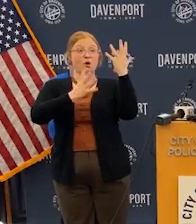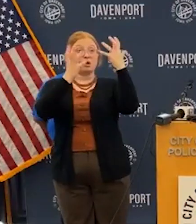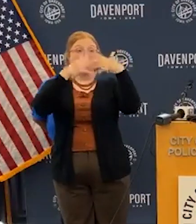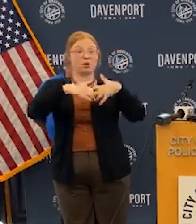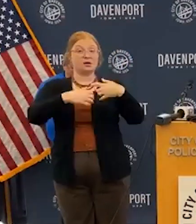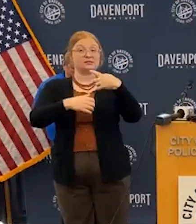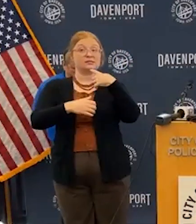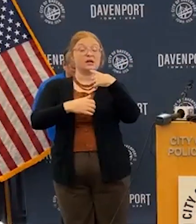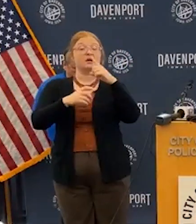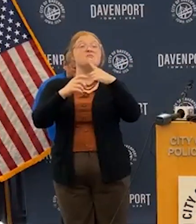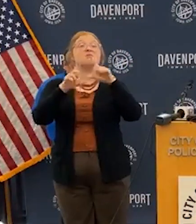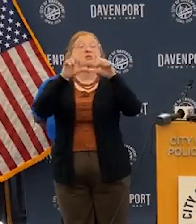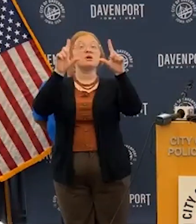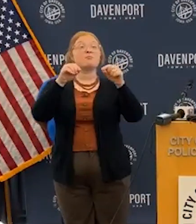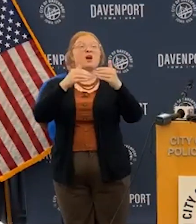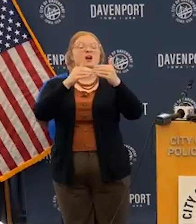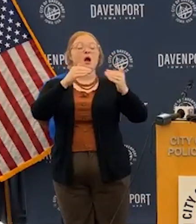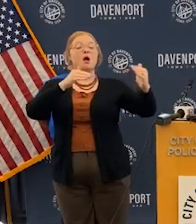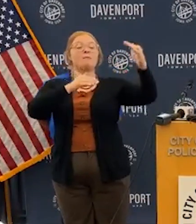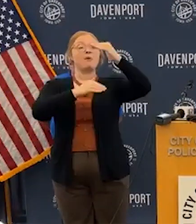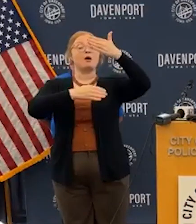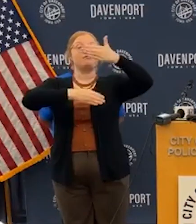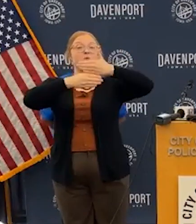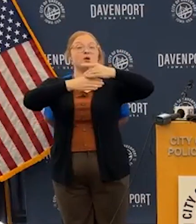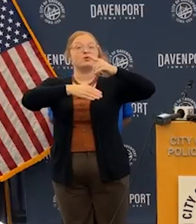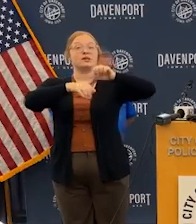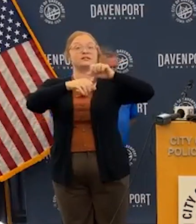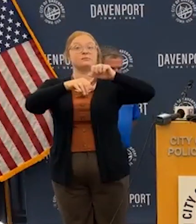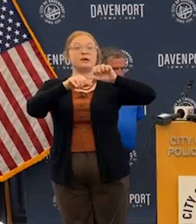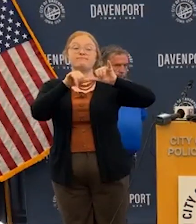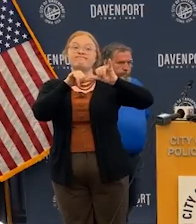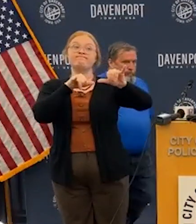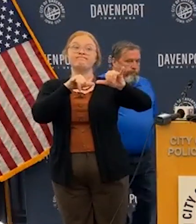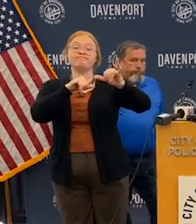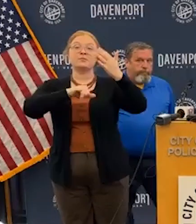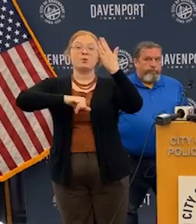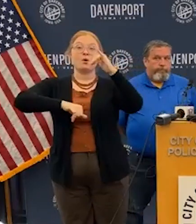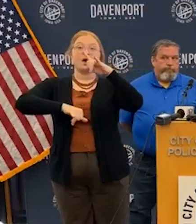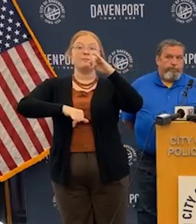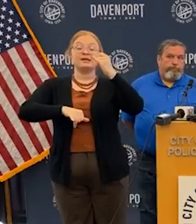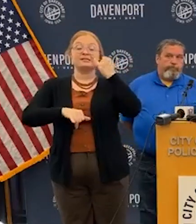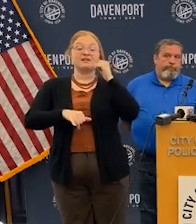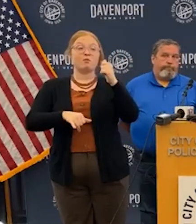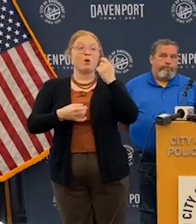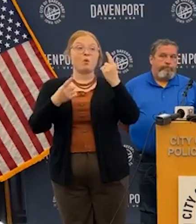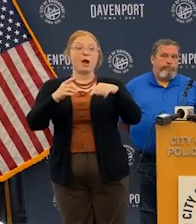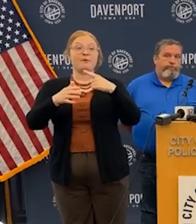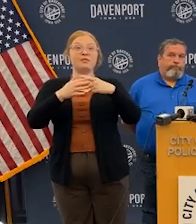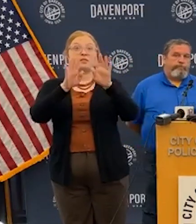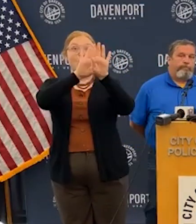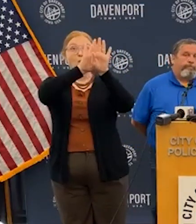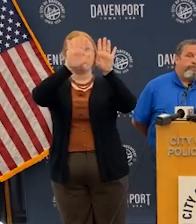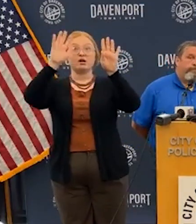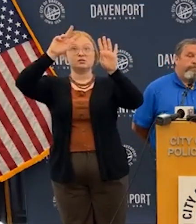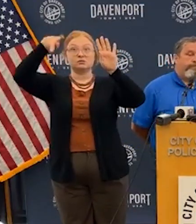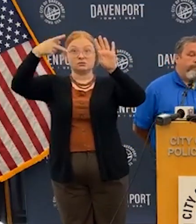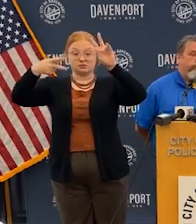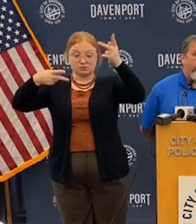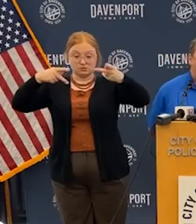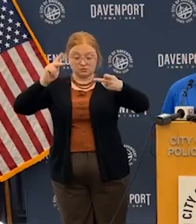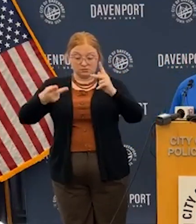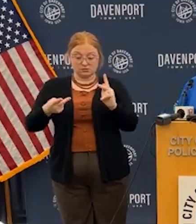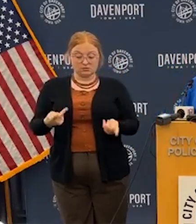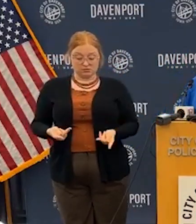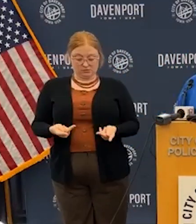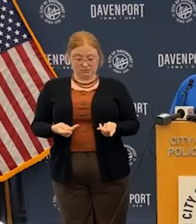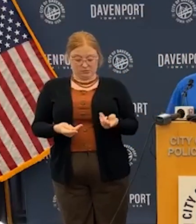be secured. This is to keep the entire face of the building from falling away from bottom areas that come loose. Did that not cause you guys to pause and say that